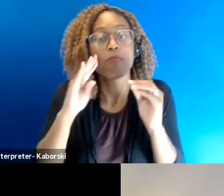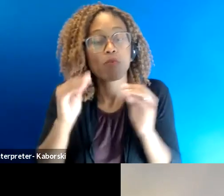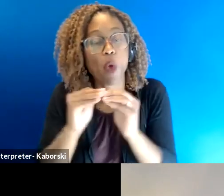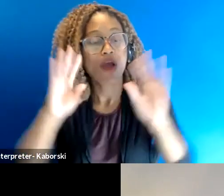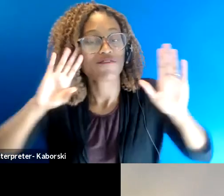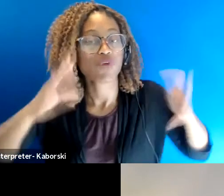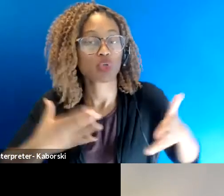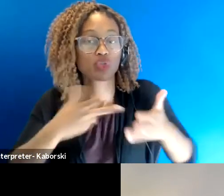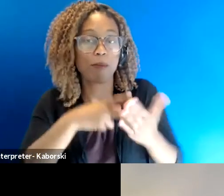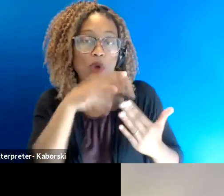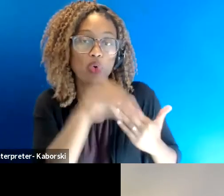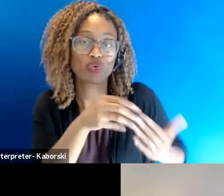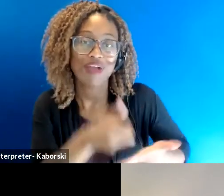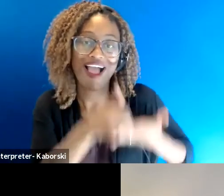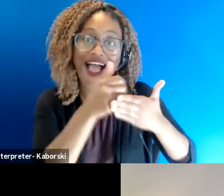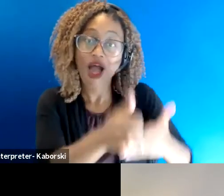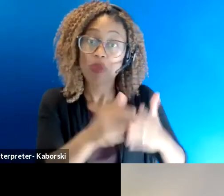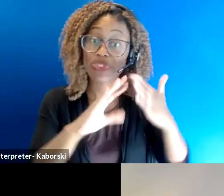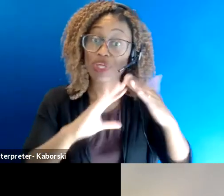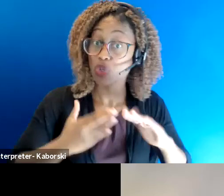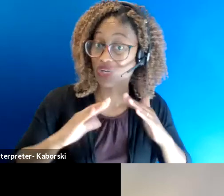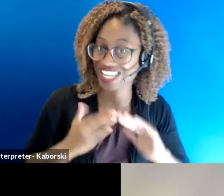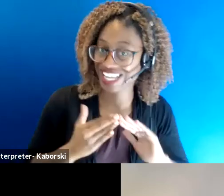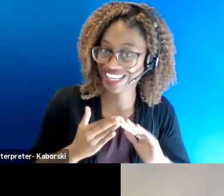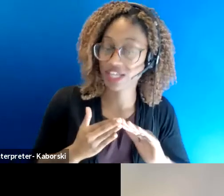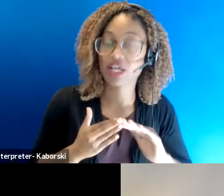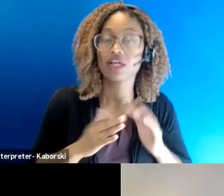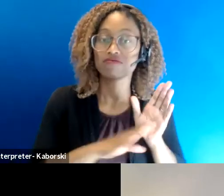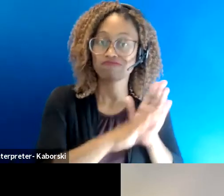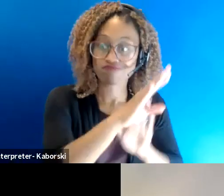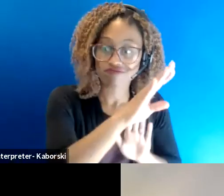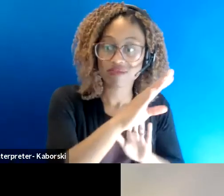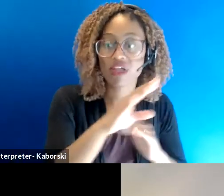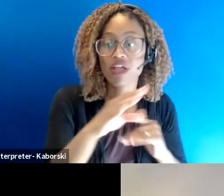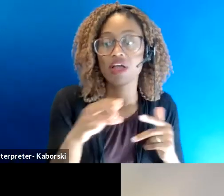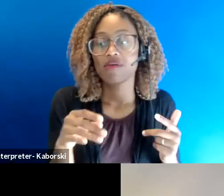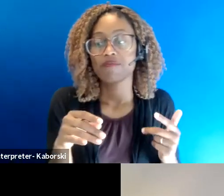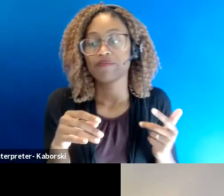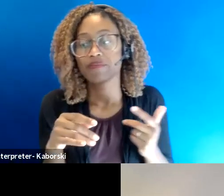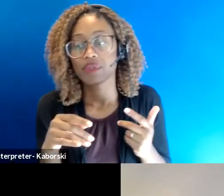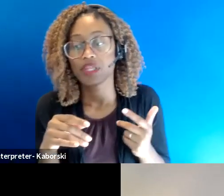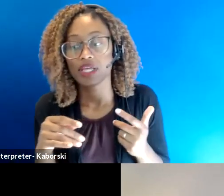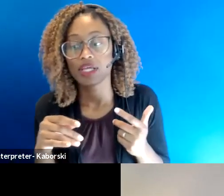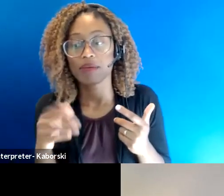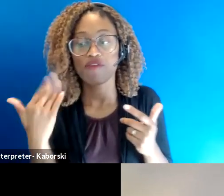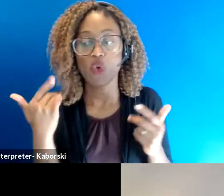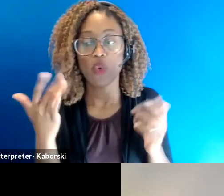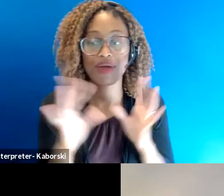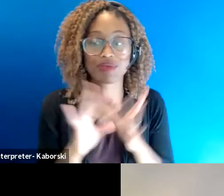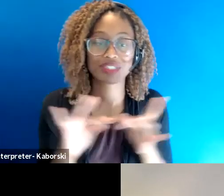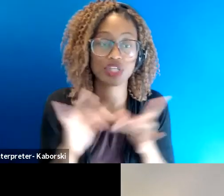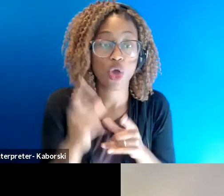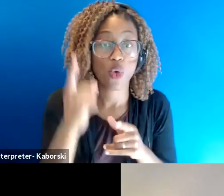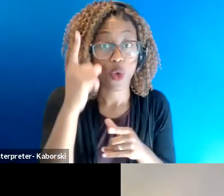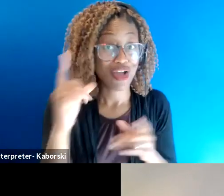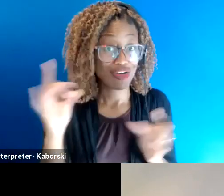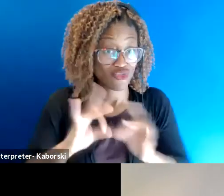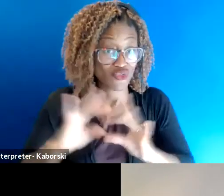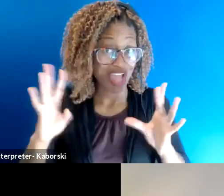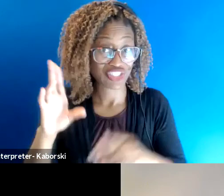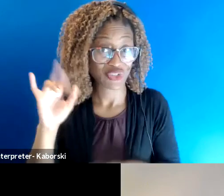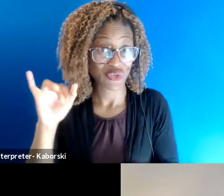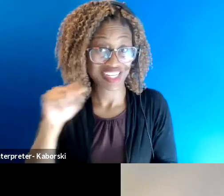that can actually help the community. Like I mentioned before, that one crisis unit was